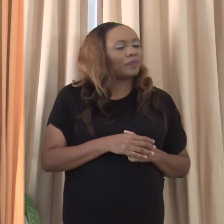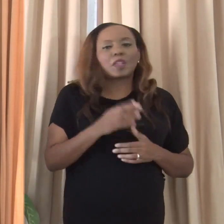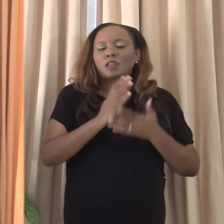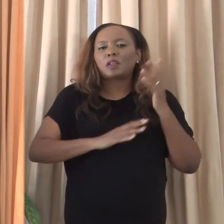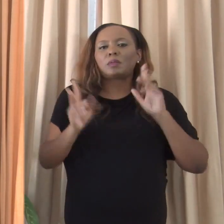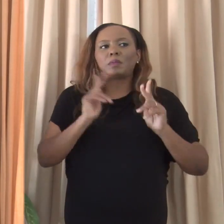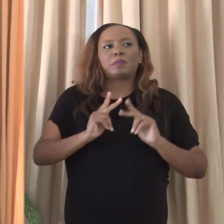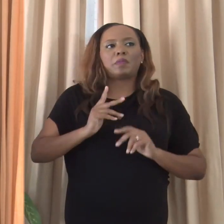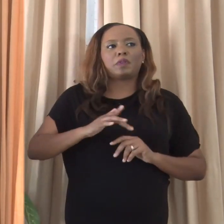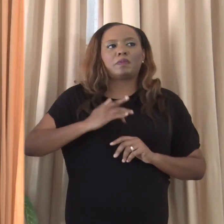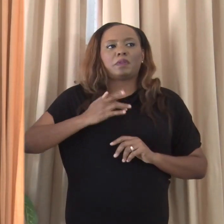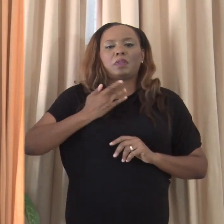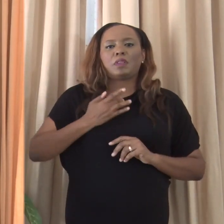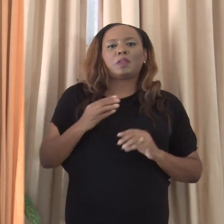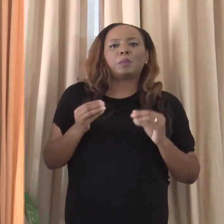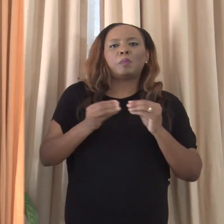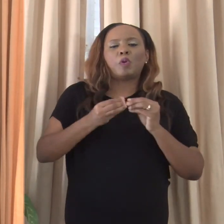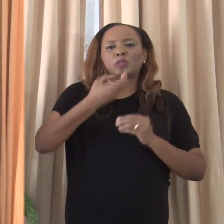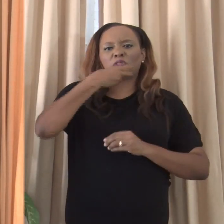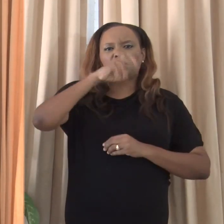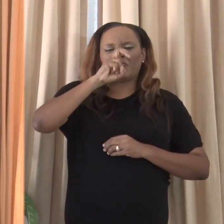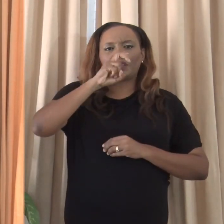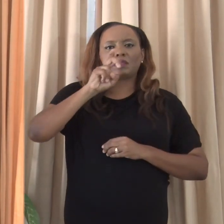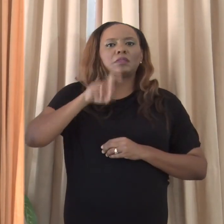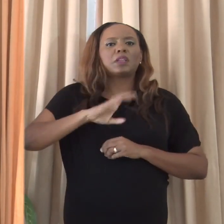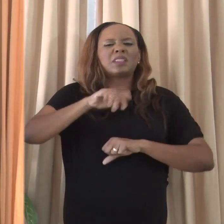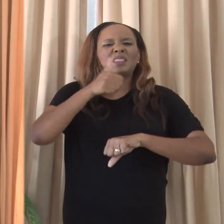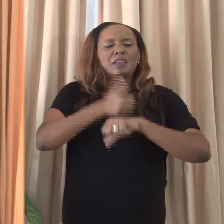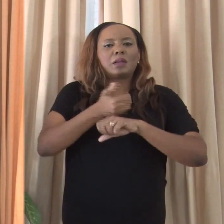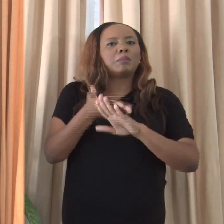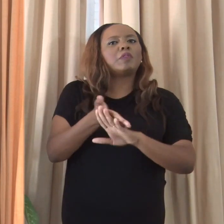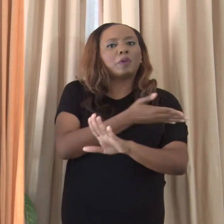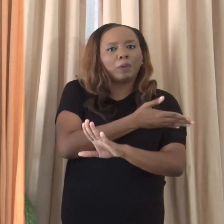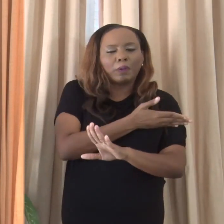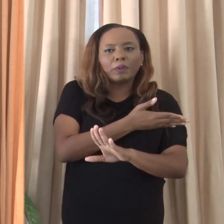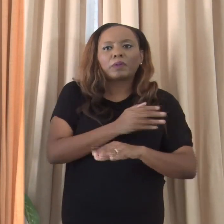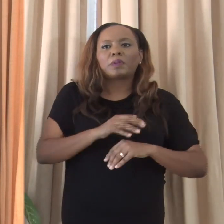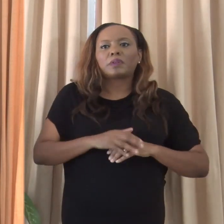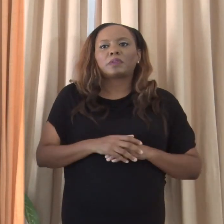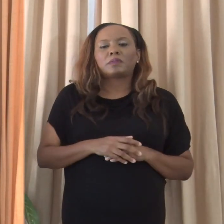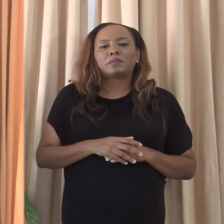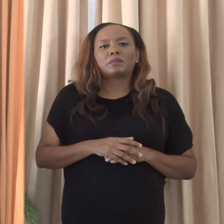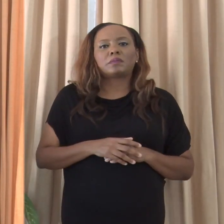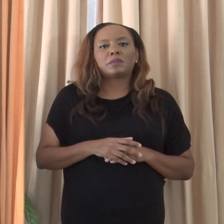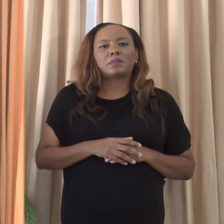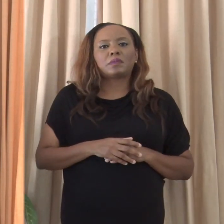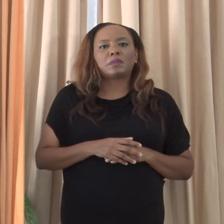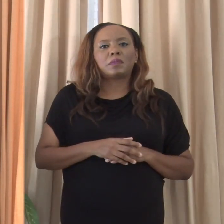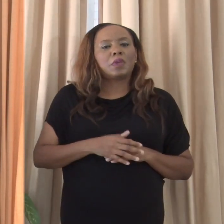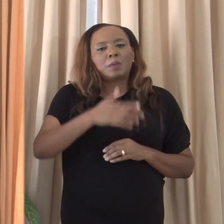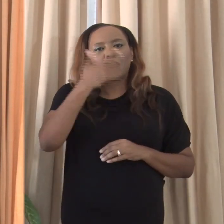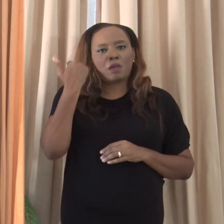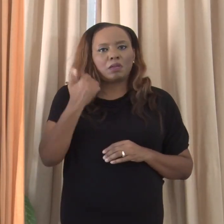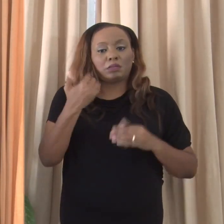been taken a little while ago, and as the situation in relation to the number of recorded cases starts to increase, there seems to be